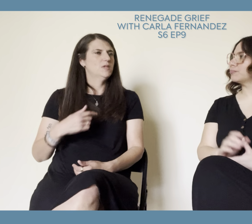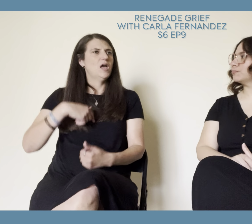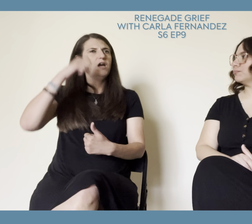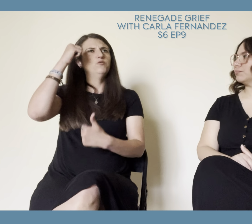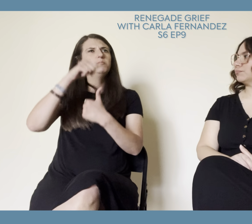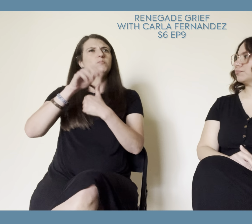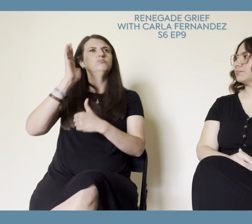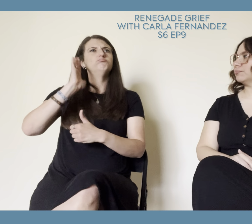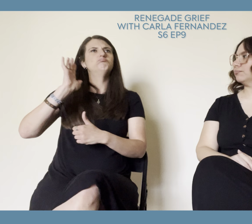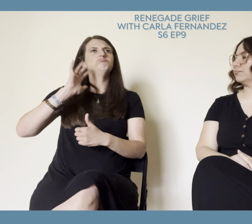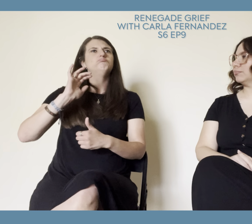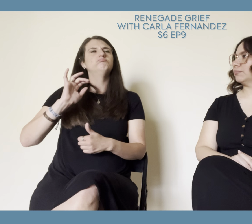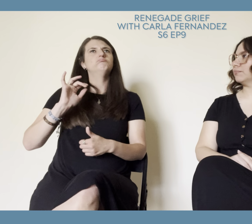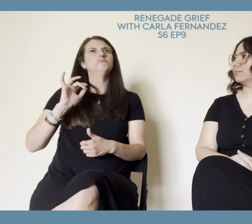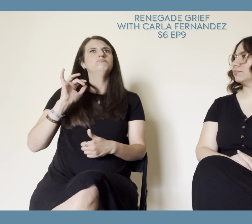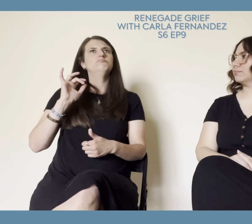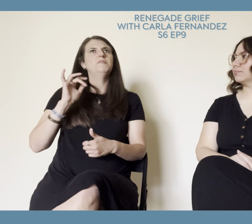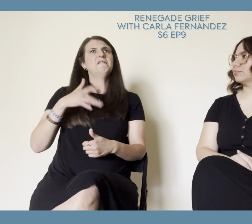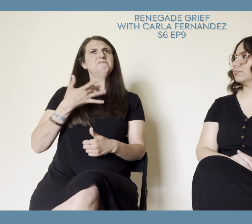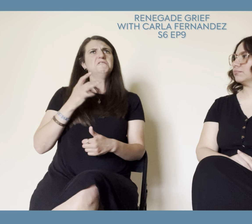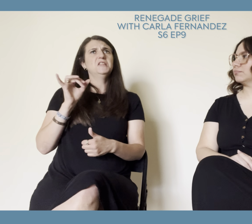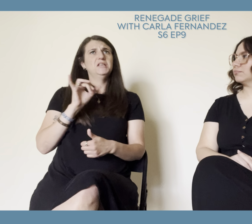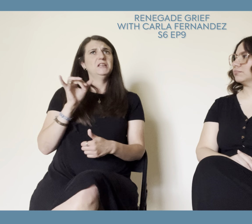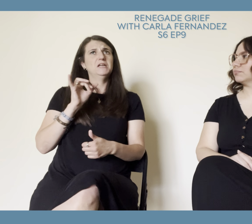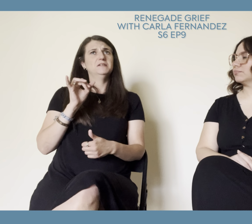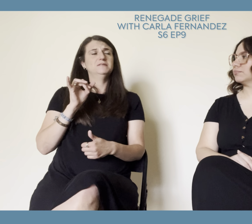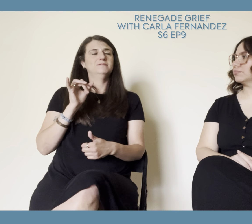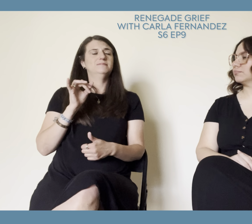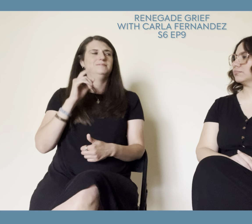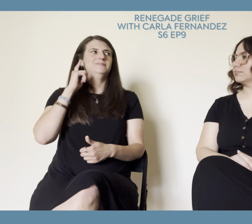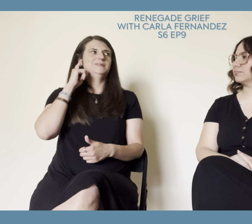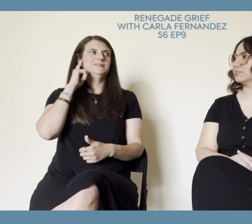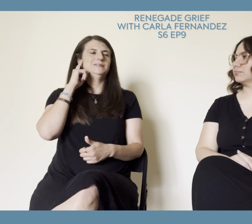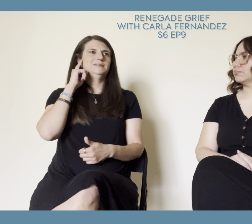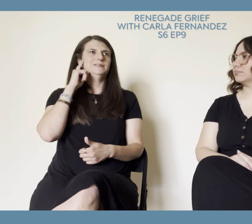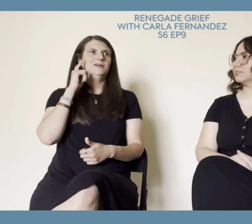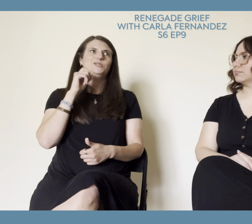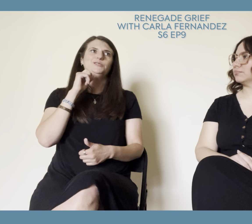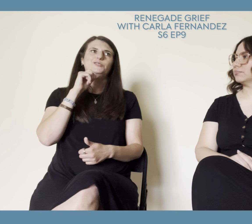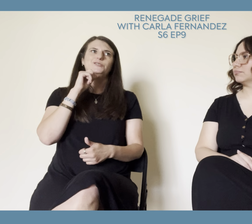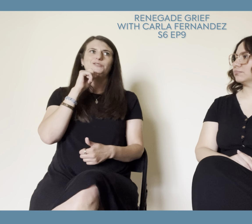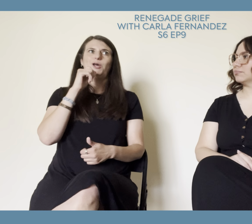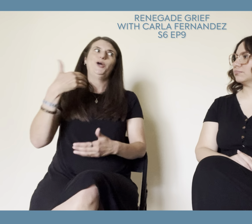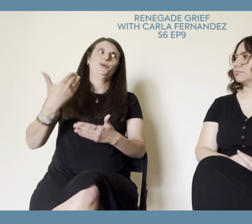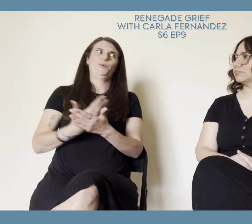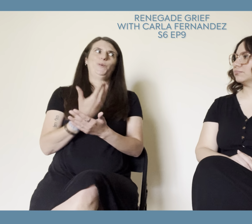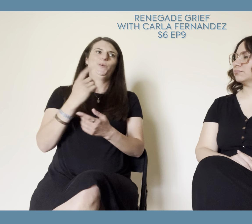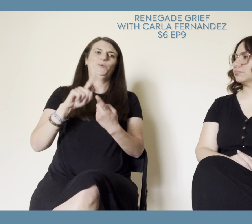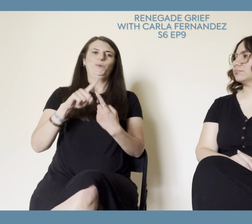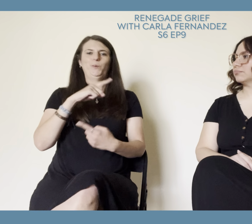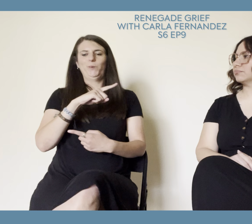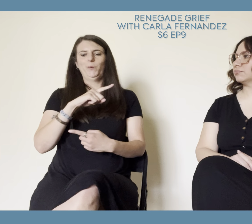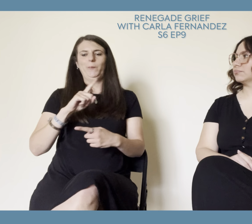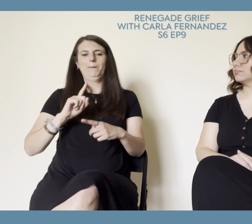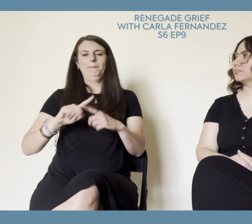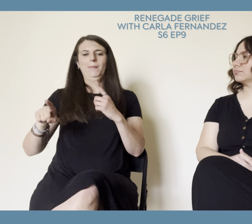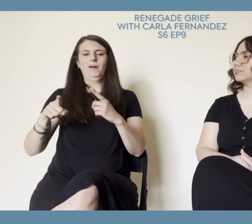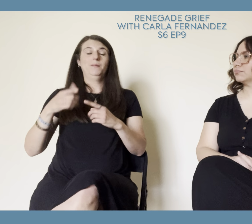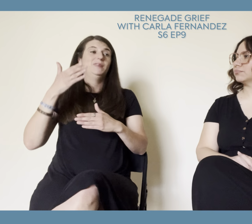was the feeling of like, and this will sound not novel to you, but the kind of like, oh, by the end of the first year, you